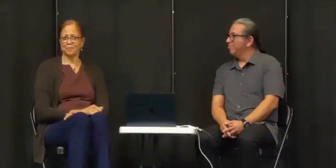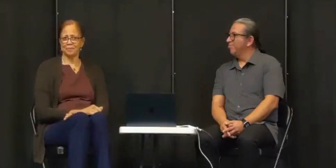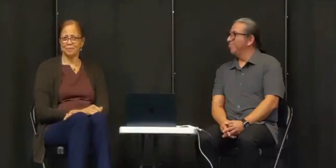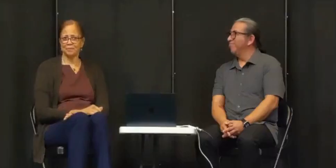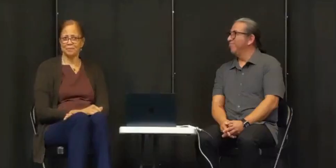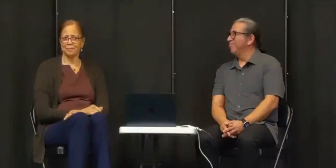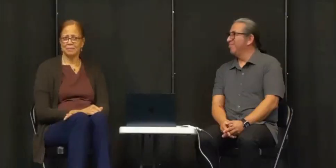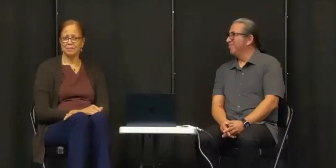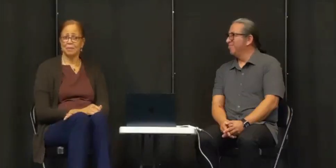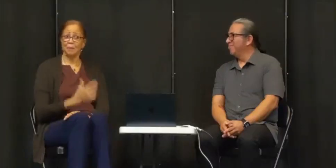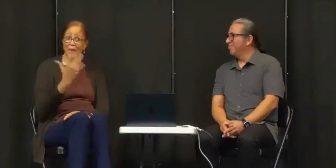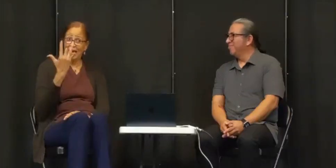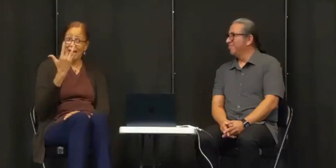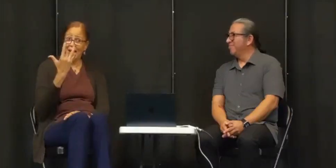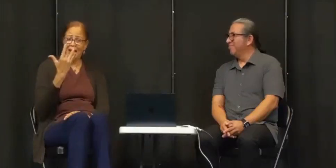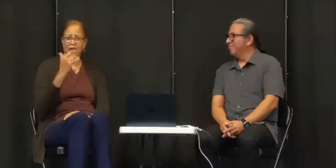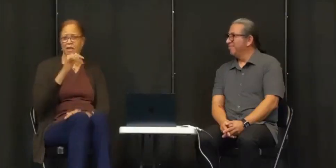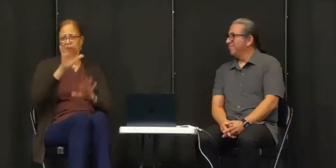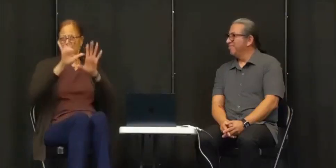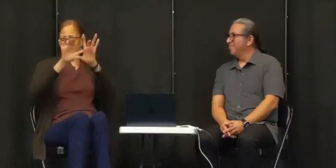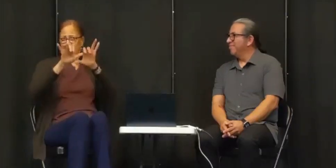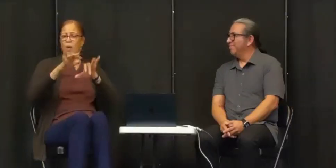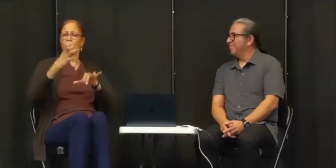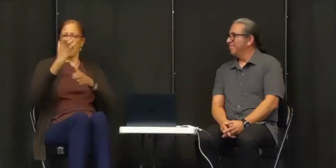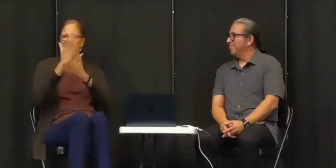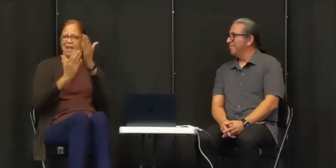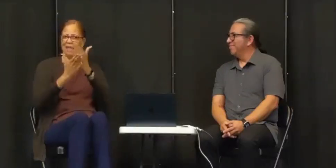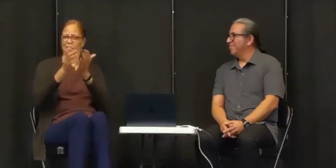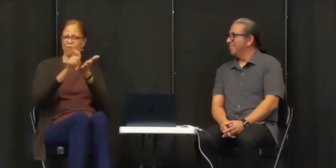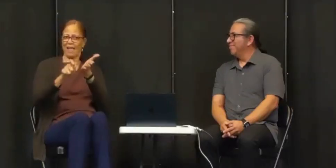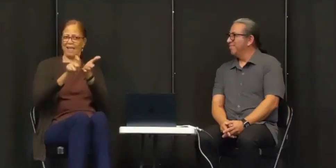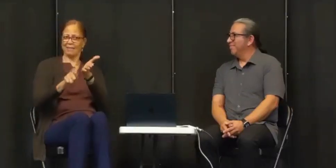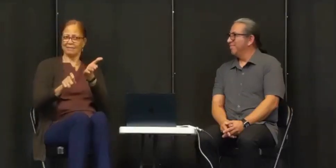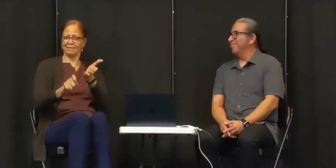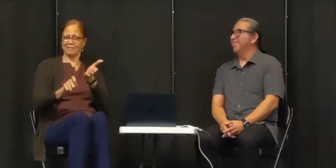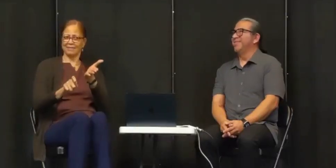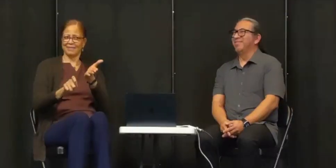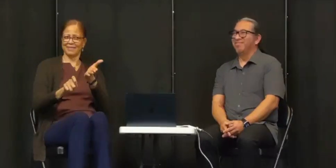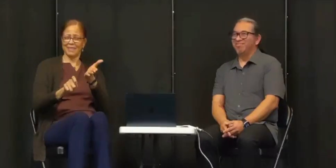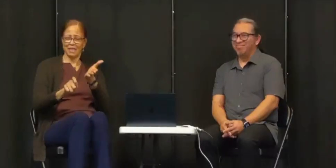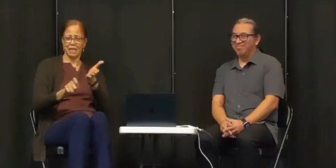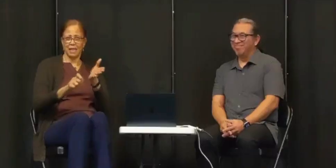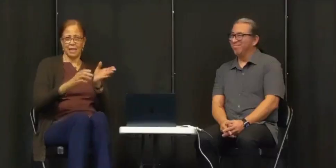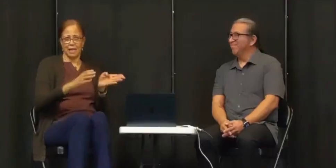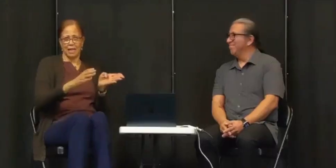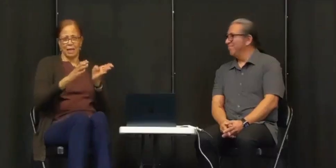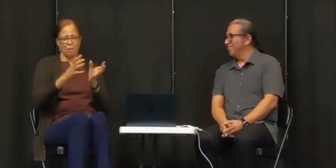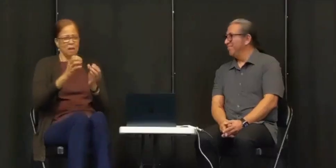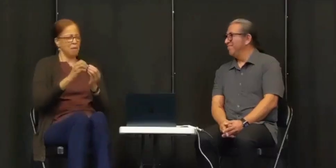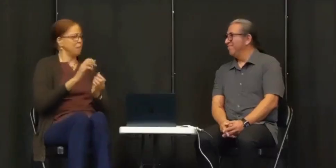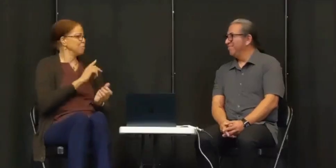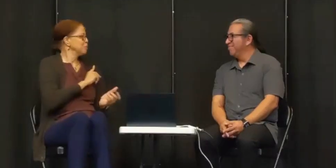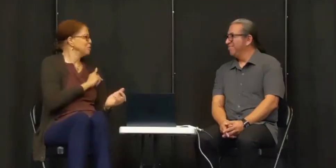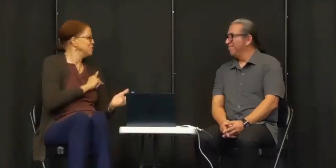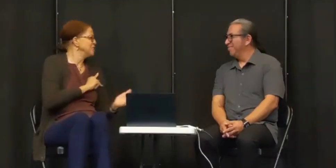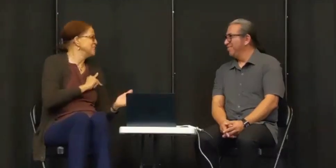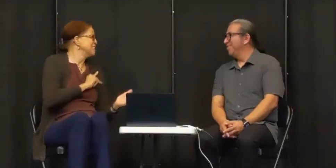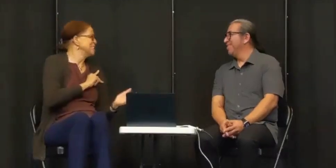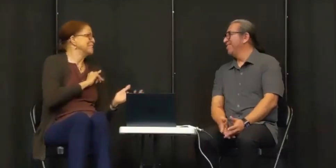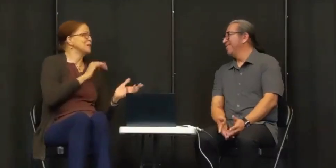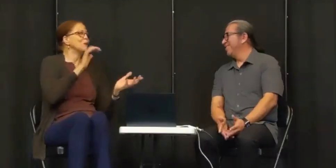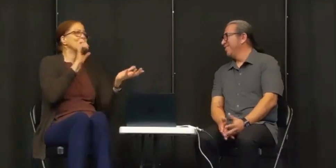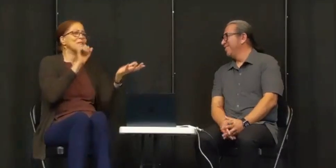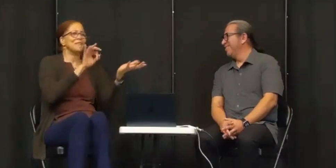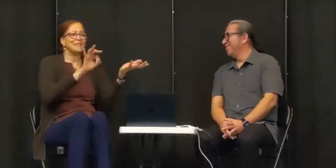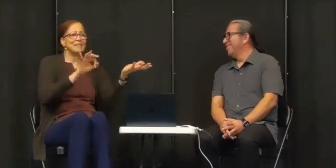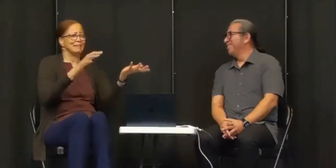real mail. And I sent it to her, and she said, I don't like it. And she said, well, your handwriting, I don't know. So, you